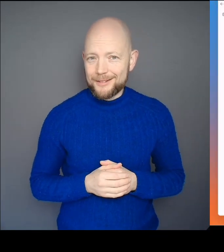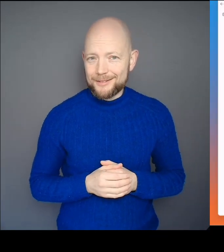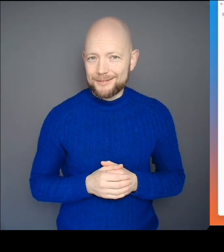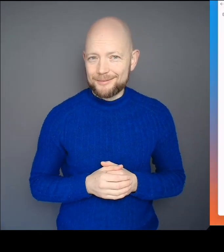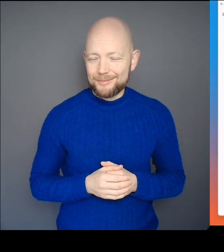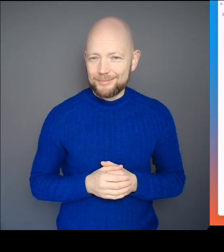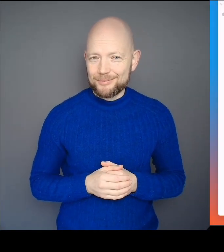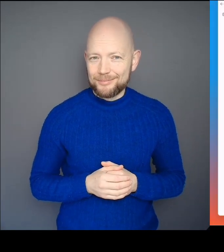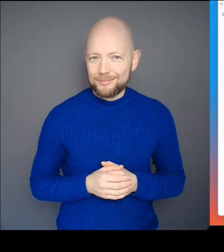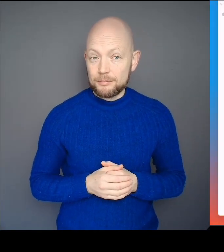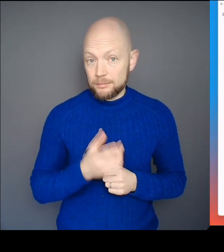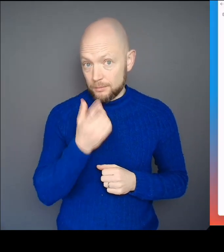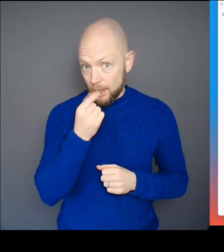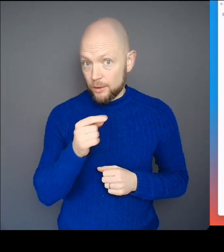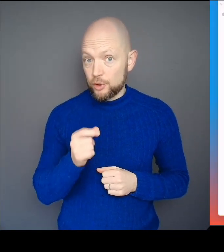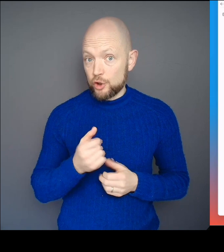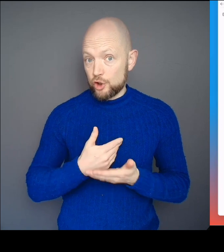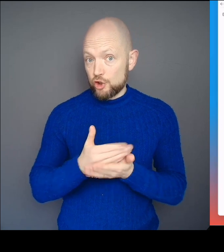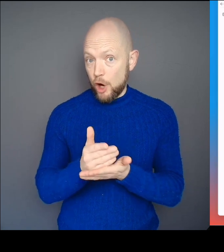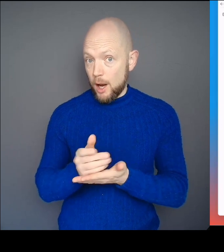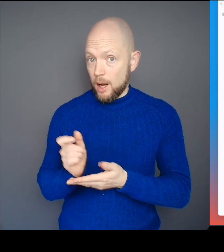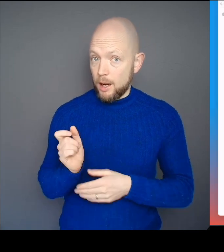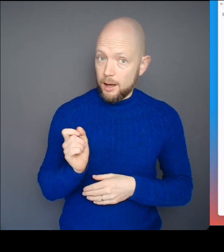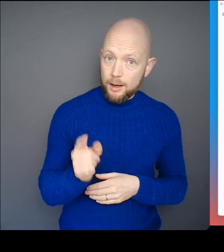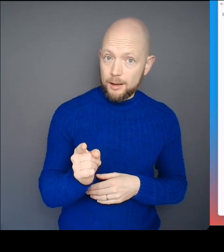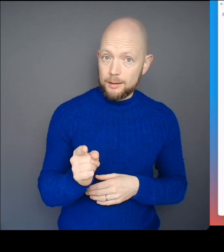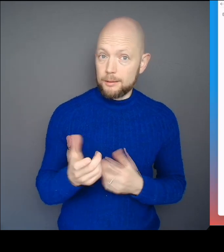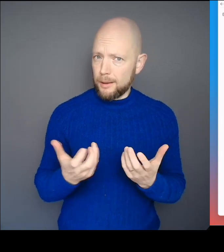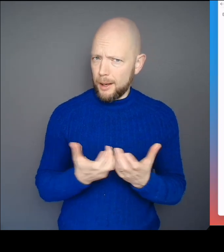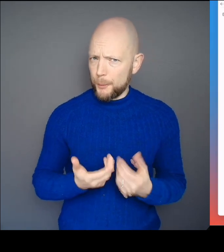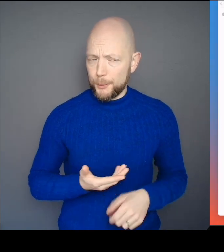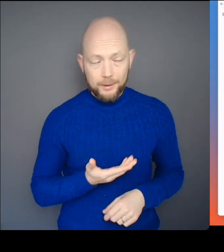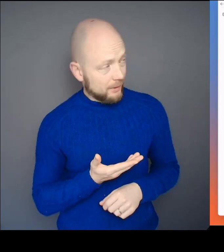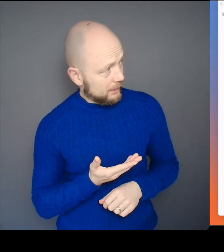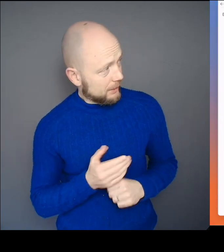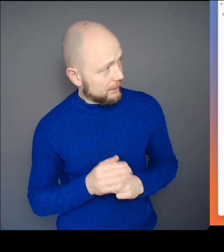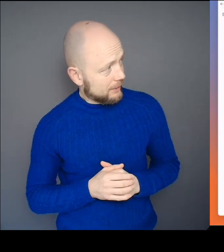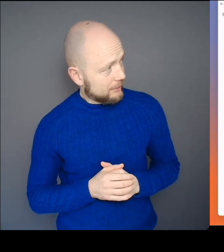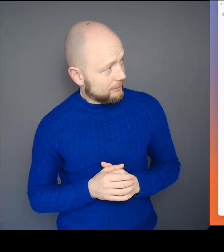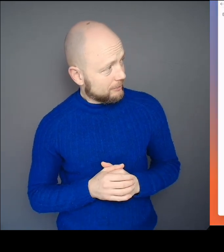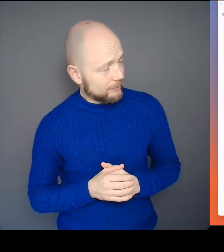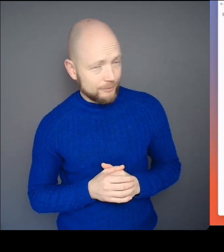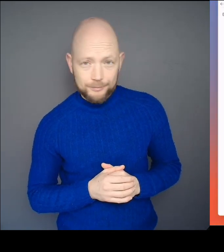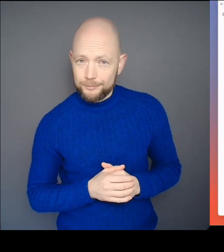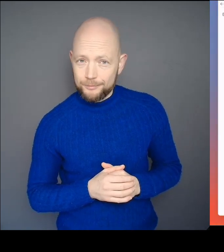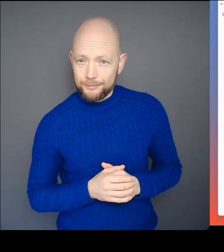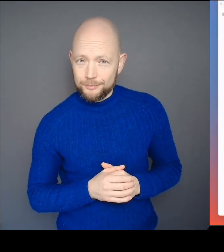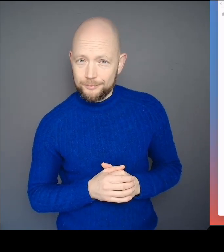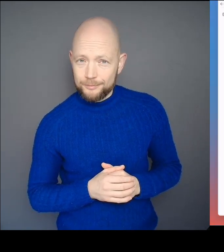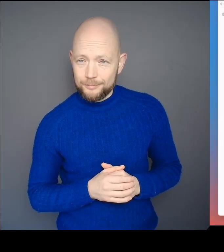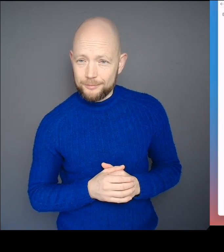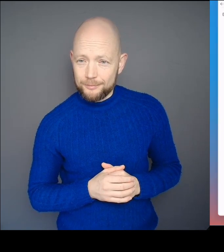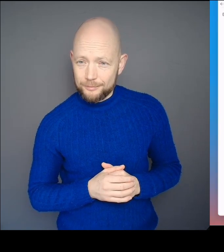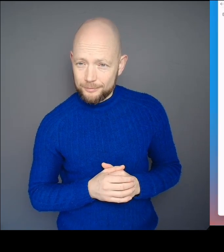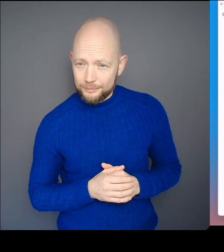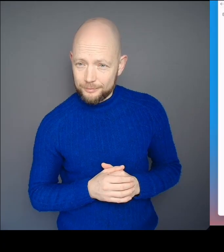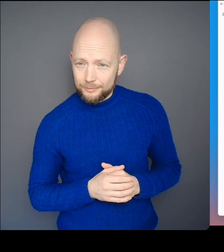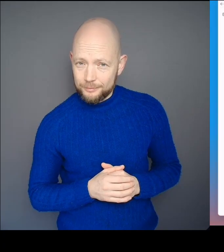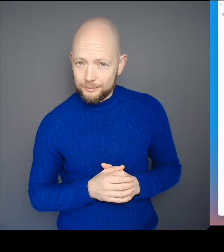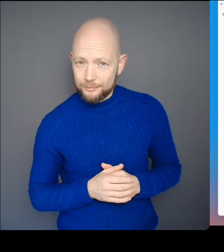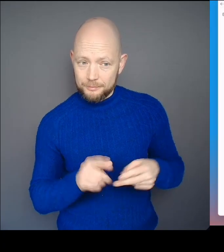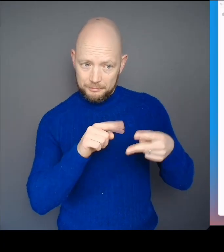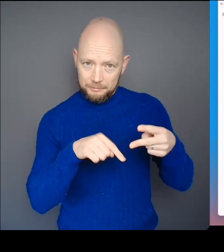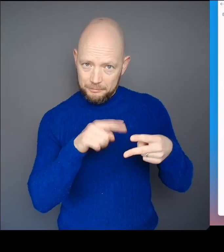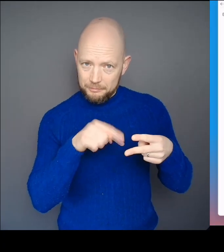as like a live editable component, but you can share this with others. So I can come in here and say, send this link or